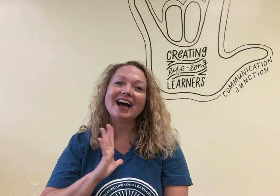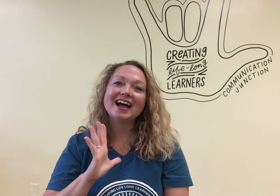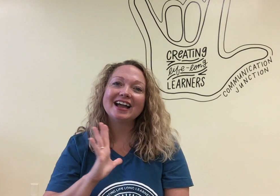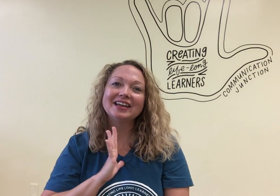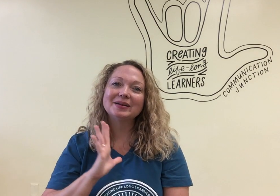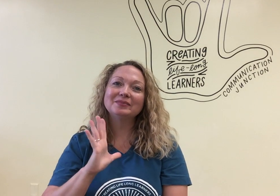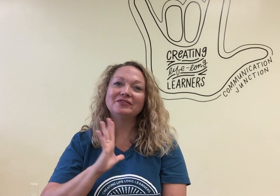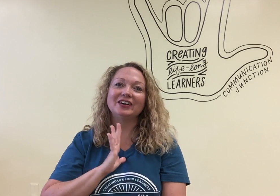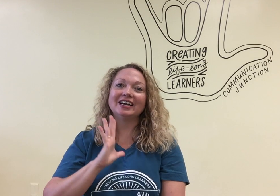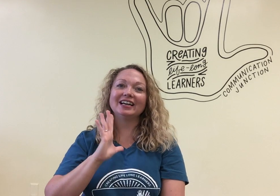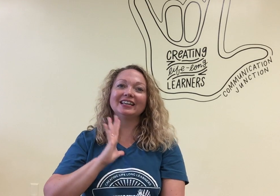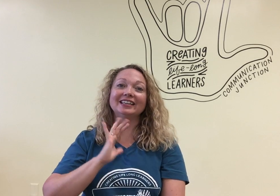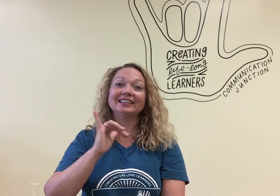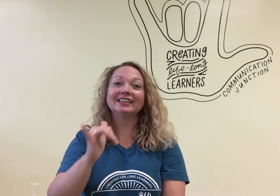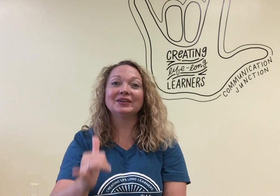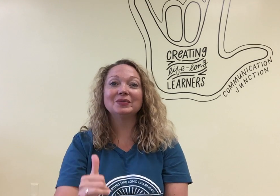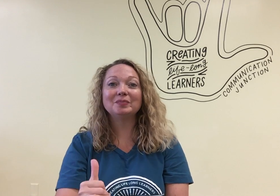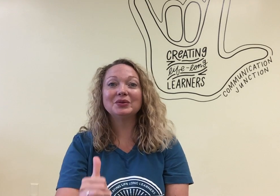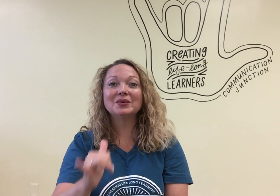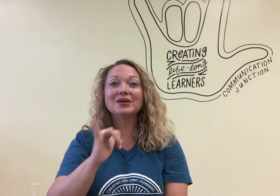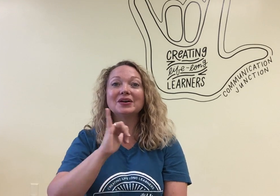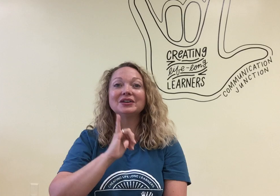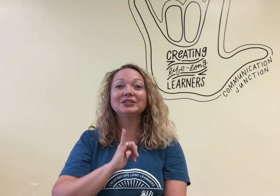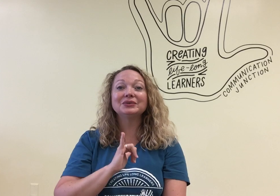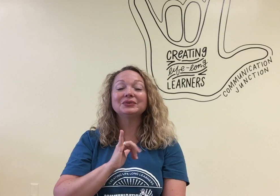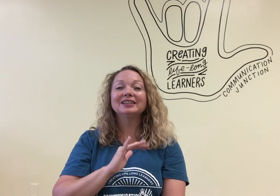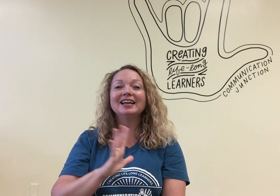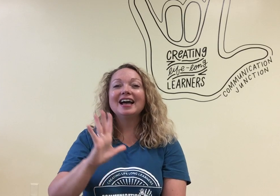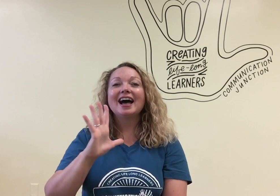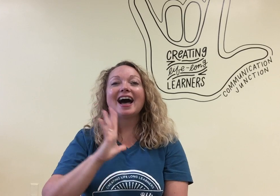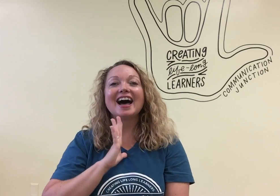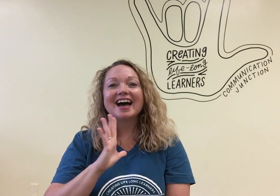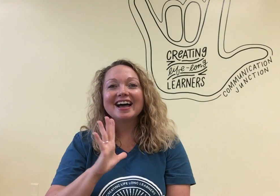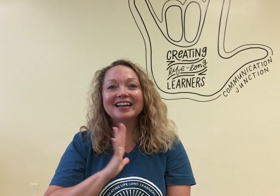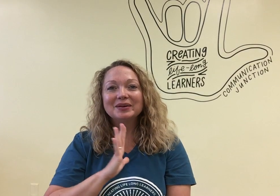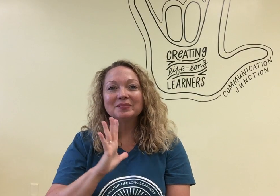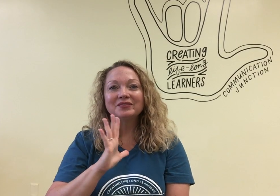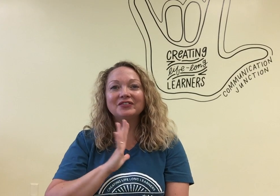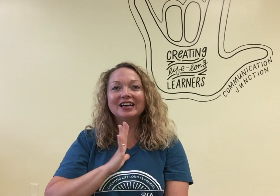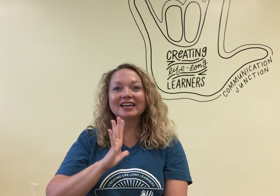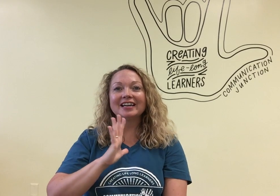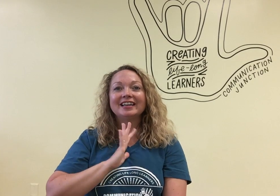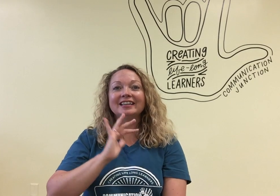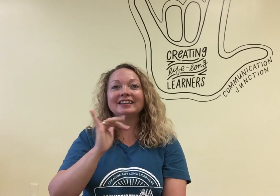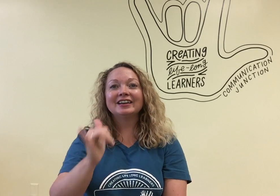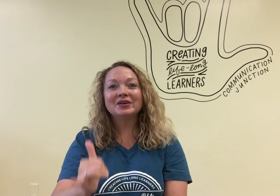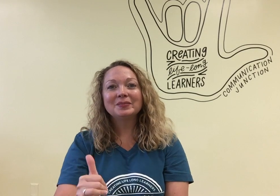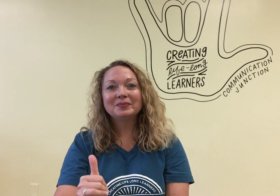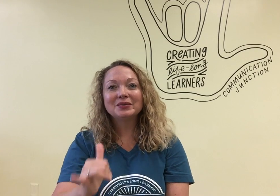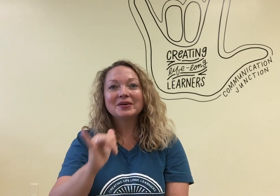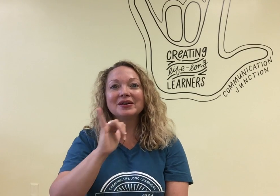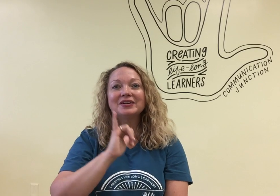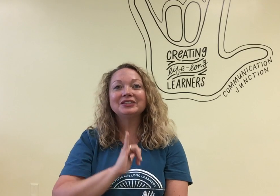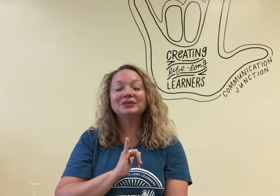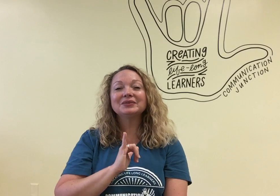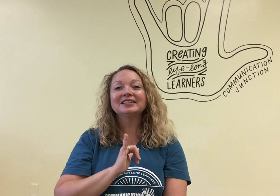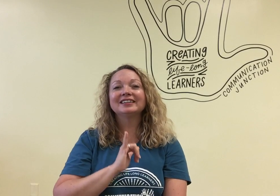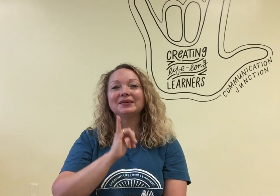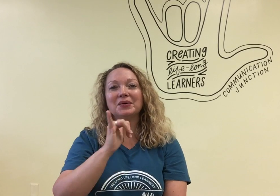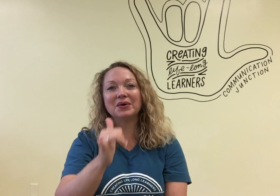I am fine and I hope you are too. I am fine and I hope you are too.